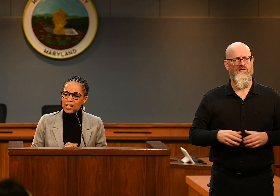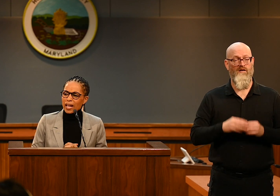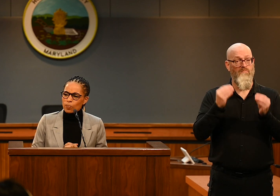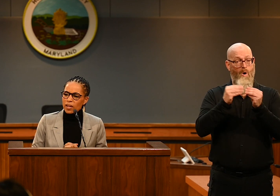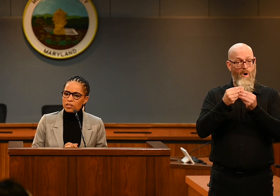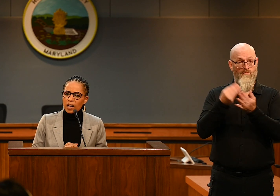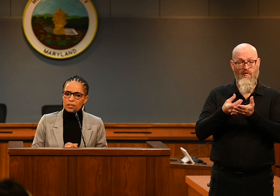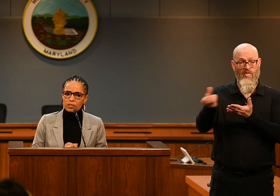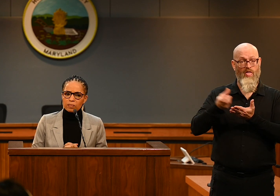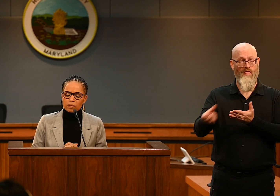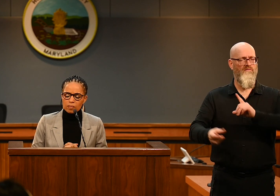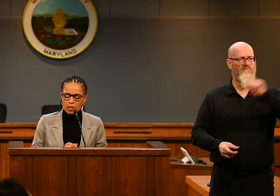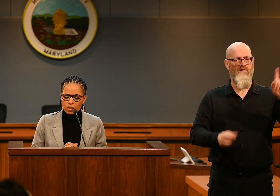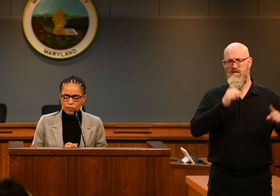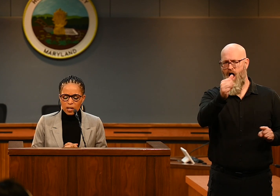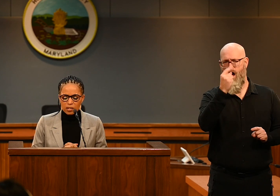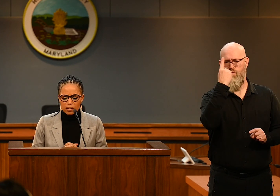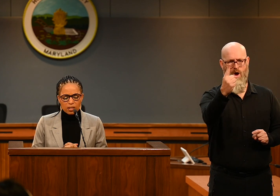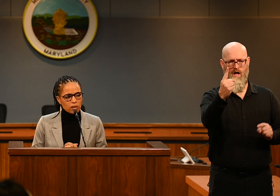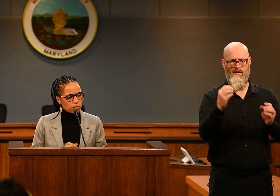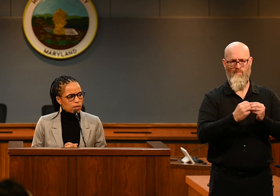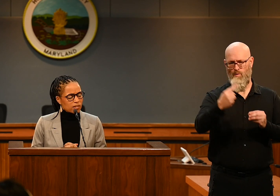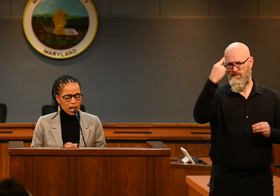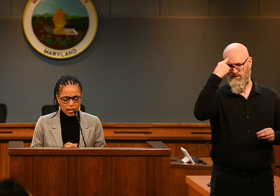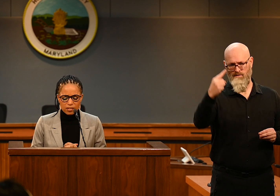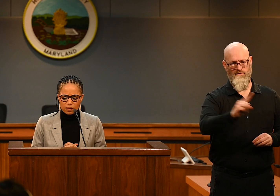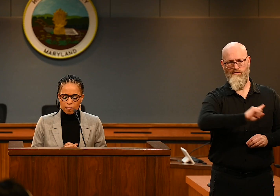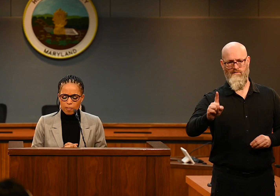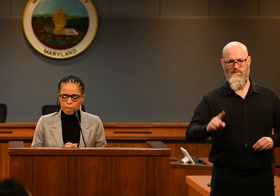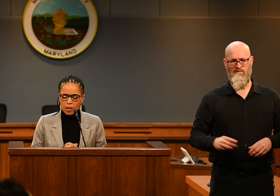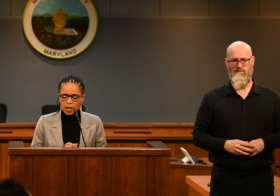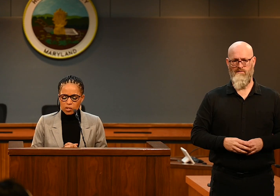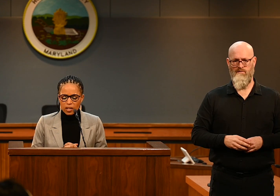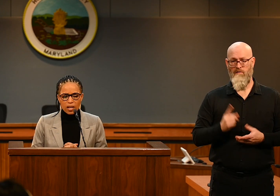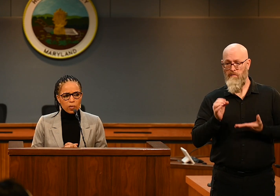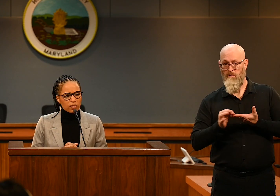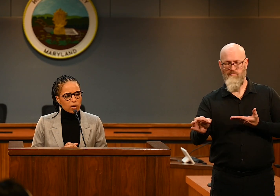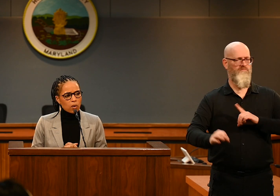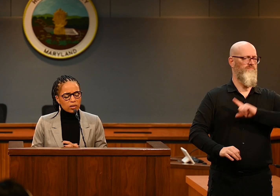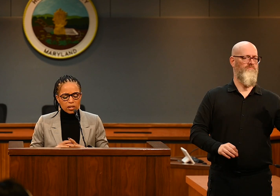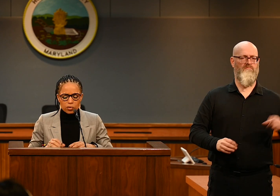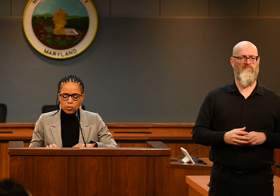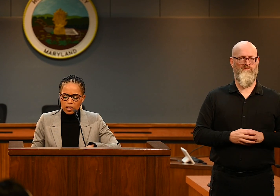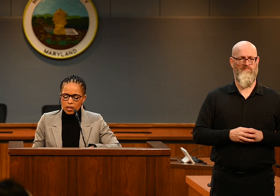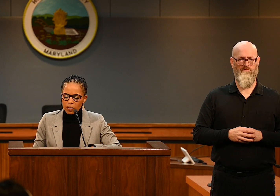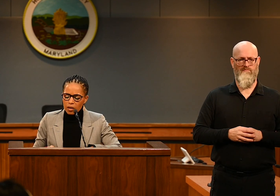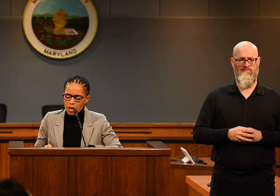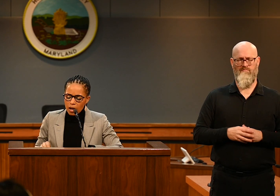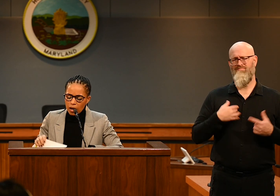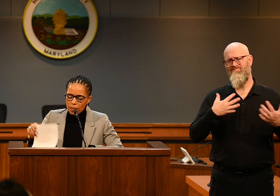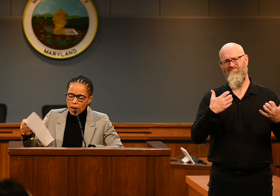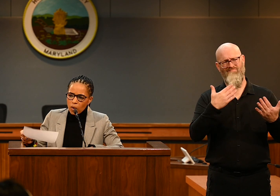of your taxpayer dollars to fund Donald Trump's ICE. And so again, I want to thank all the leaders who are